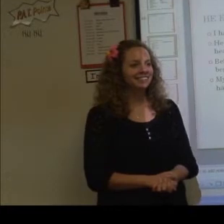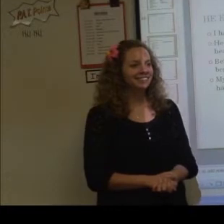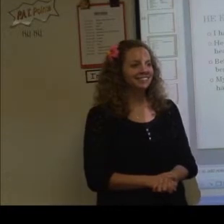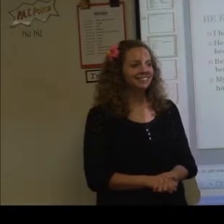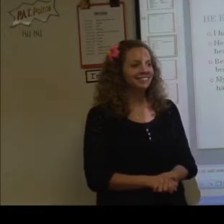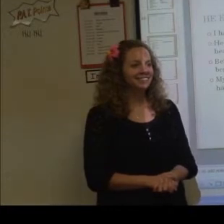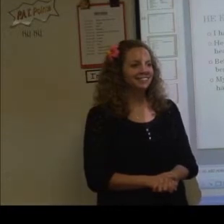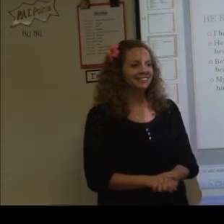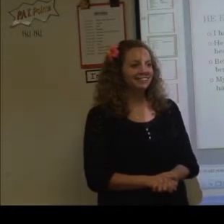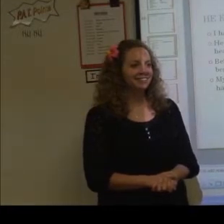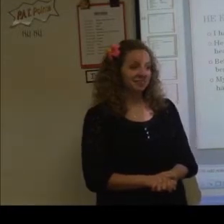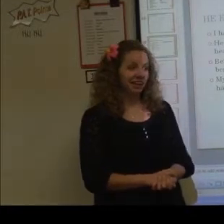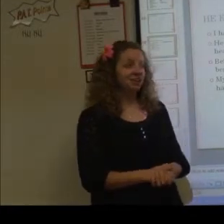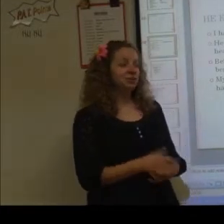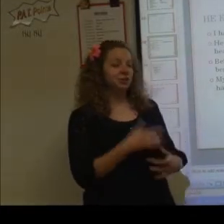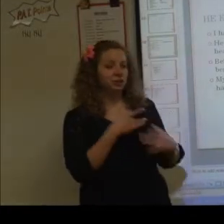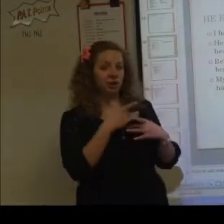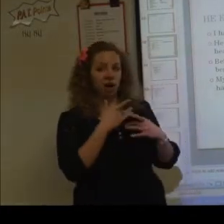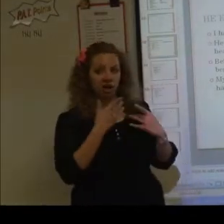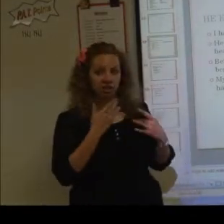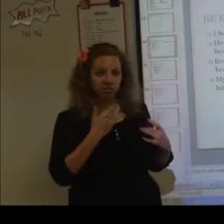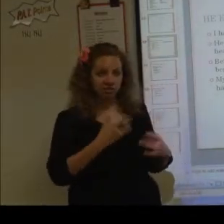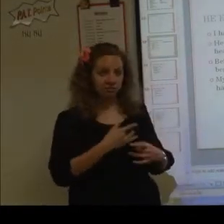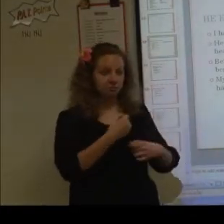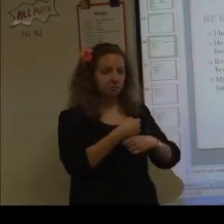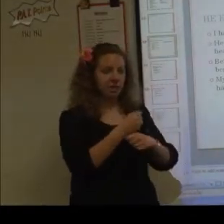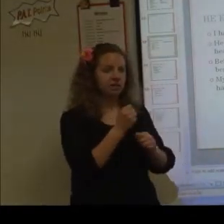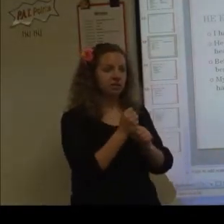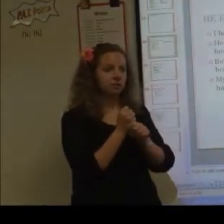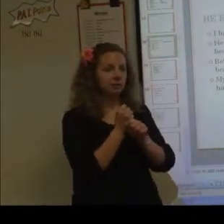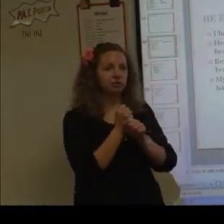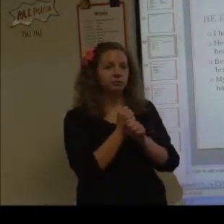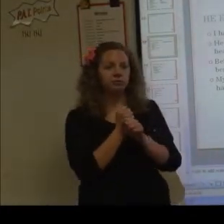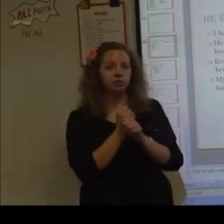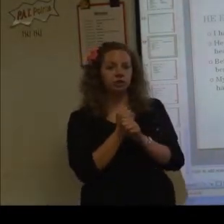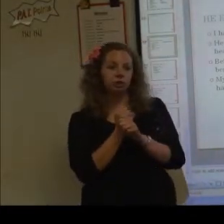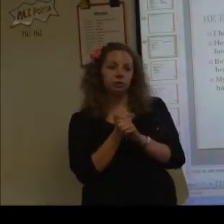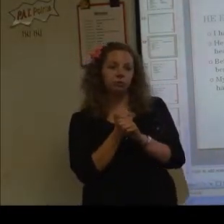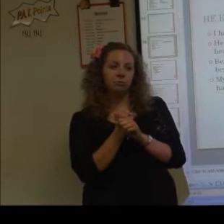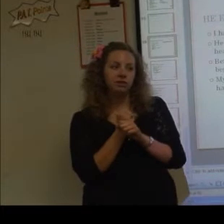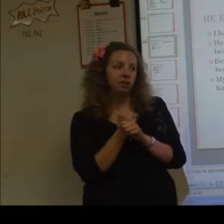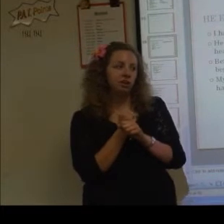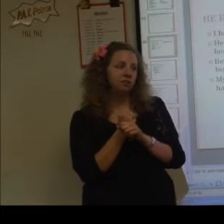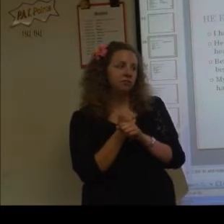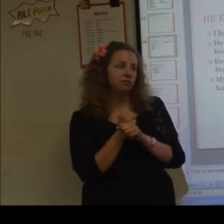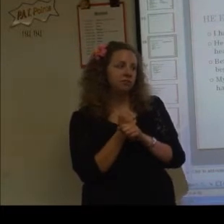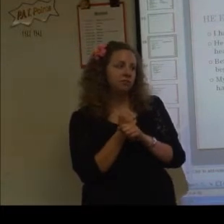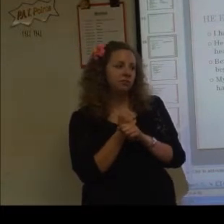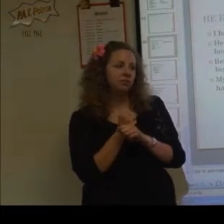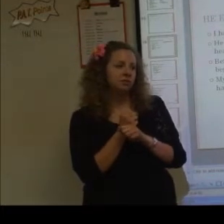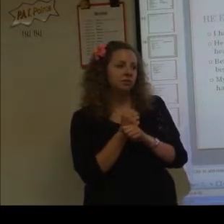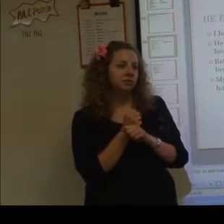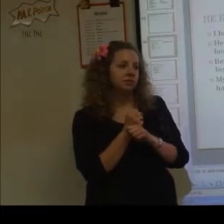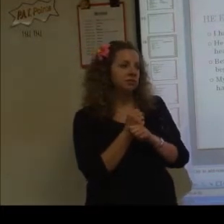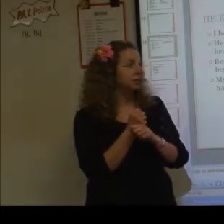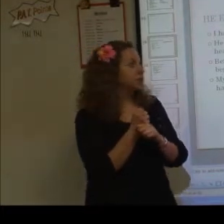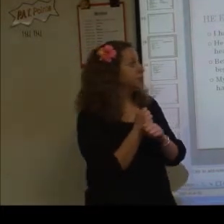Heart made. Okay, so you could do heart made. Are we going to refer to who made the heart? Okay, so